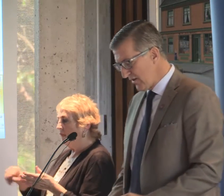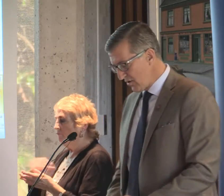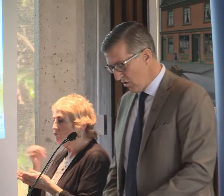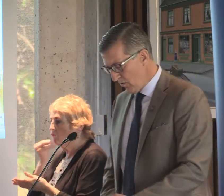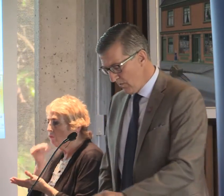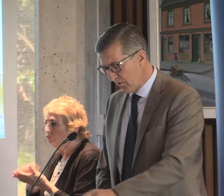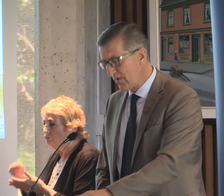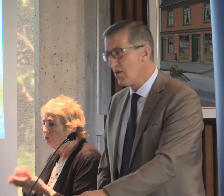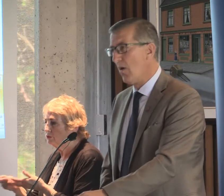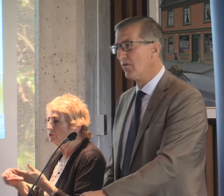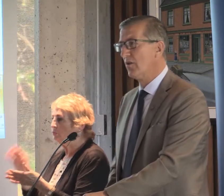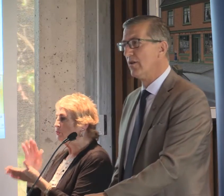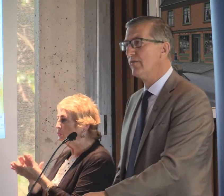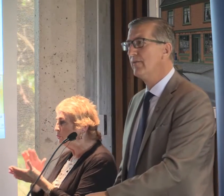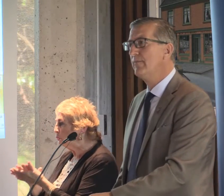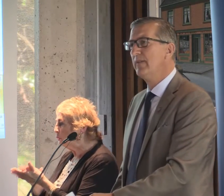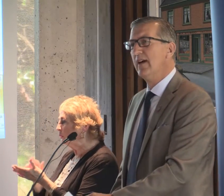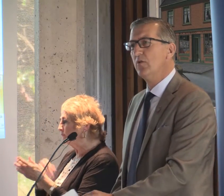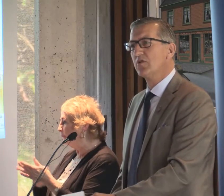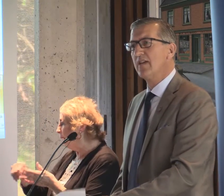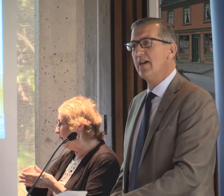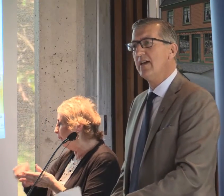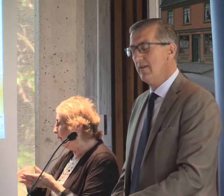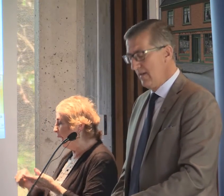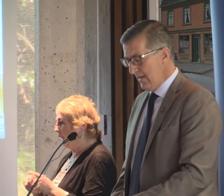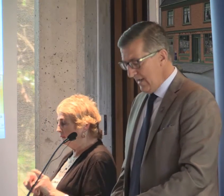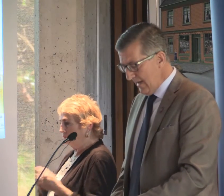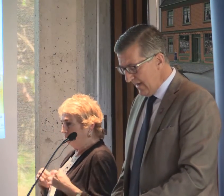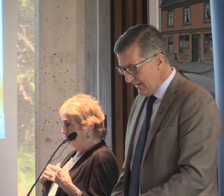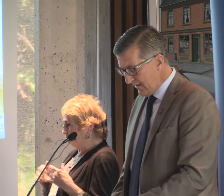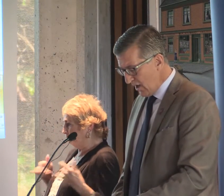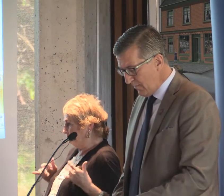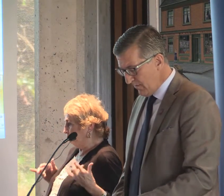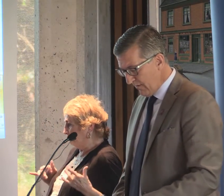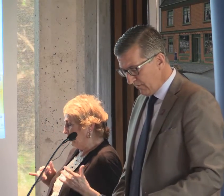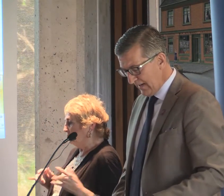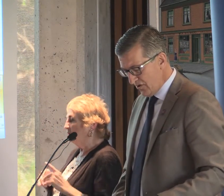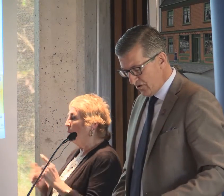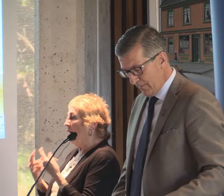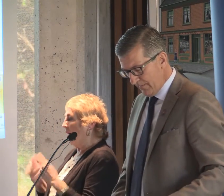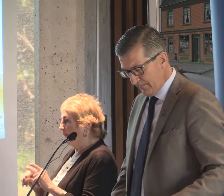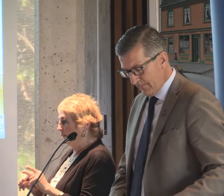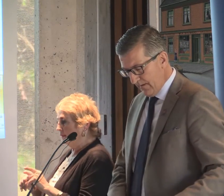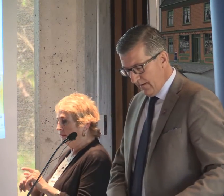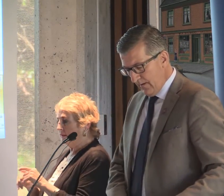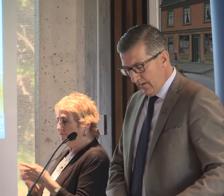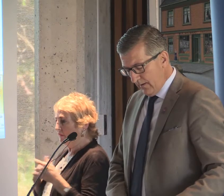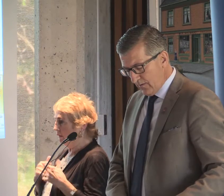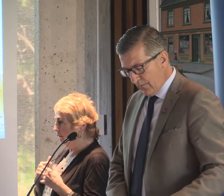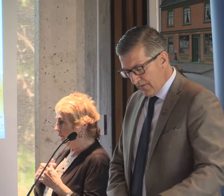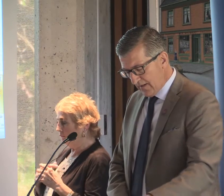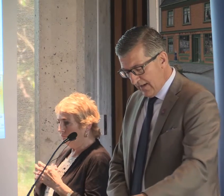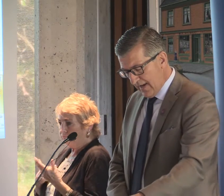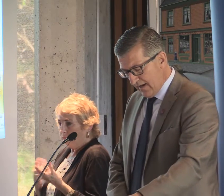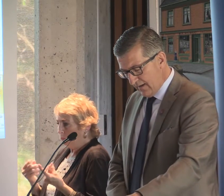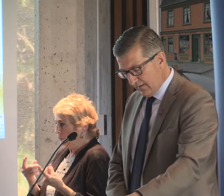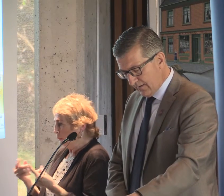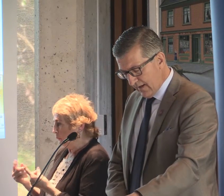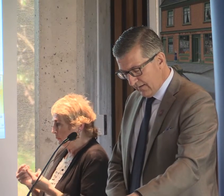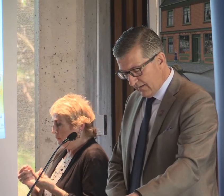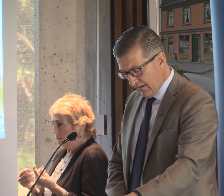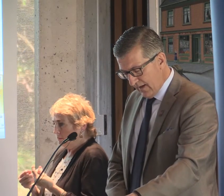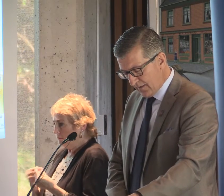that there is no alternative, and you'll stay in that type of a relationship. So for this